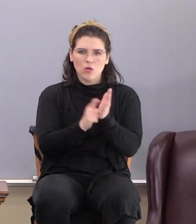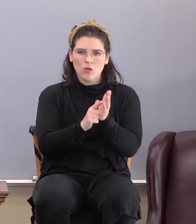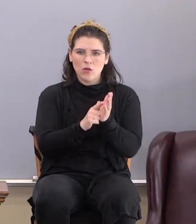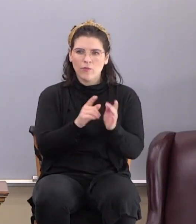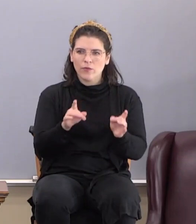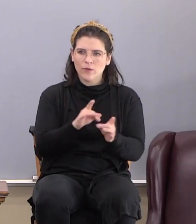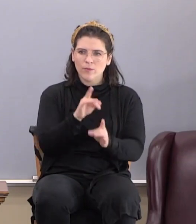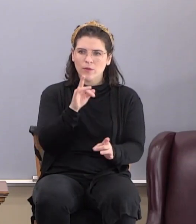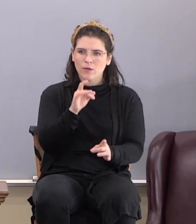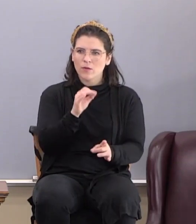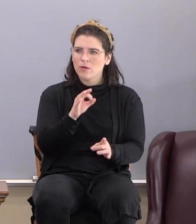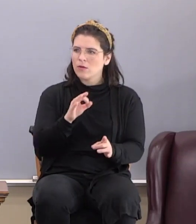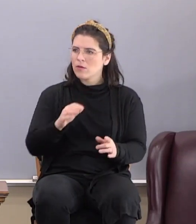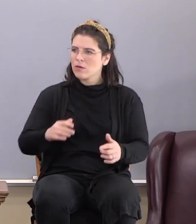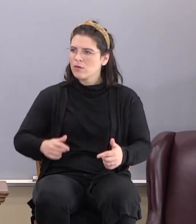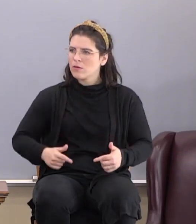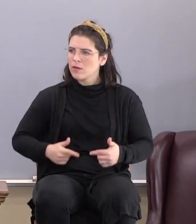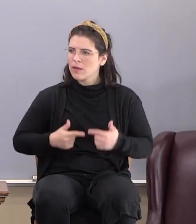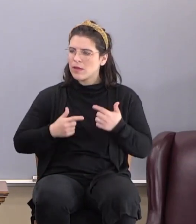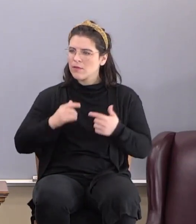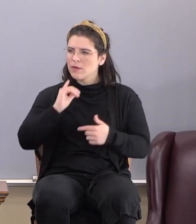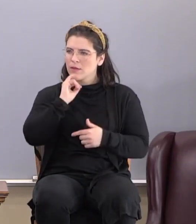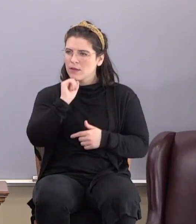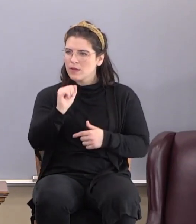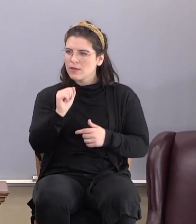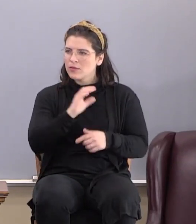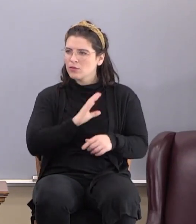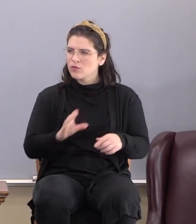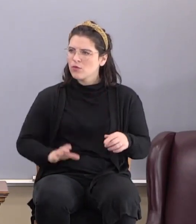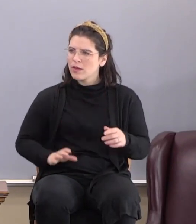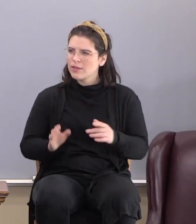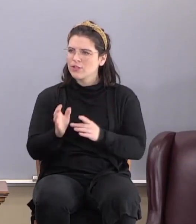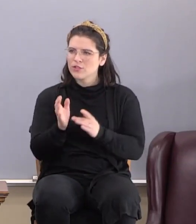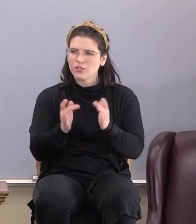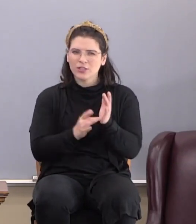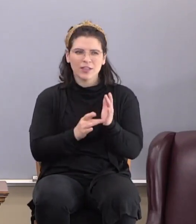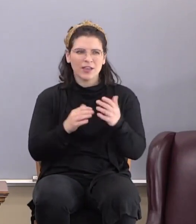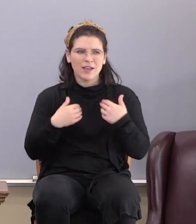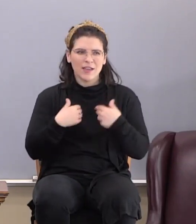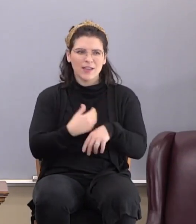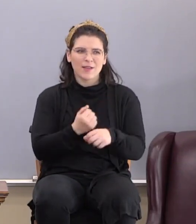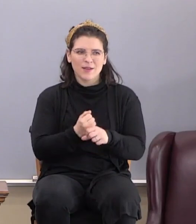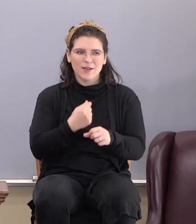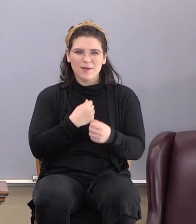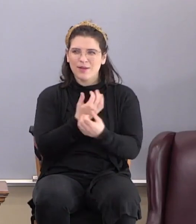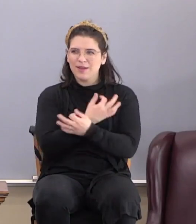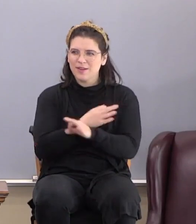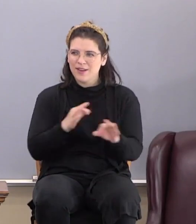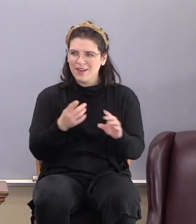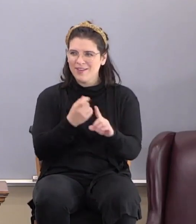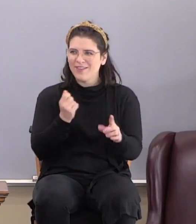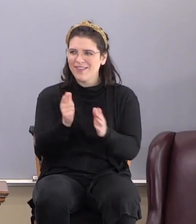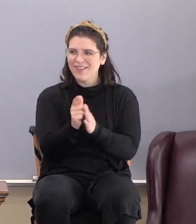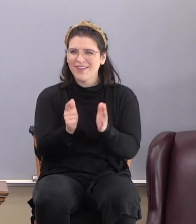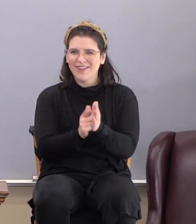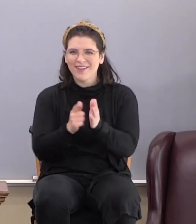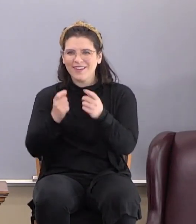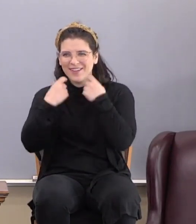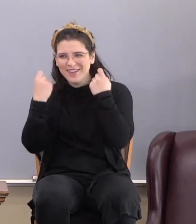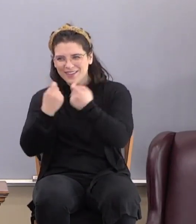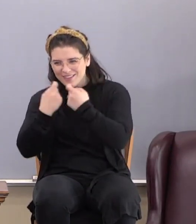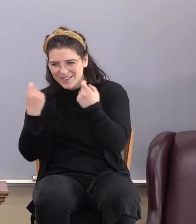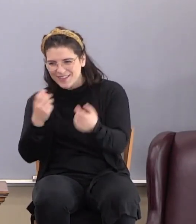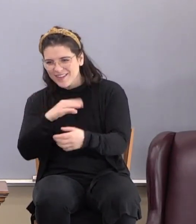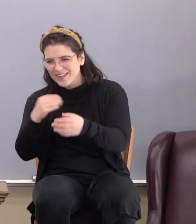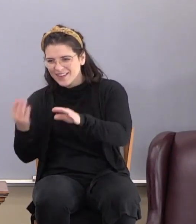Spirit of life in Christ Jesus hath made me free from the law of sin and death. And you